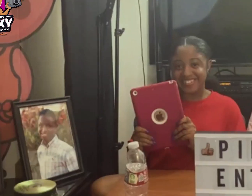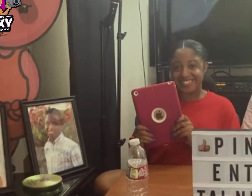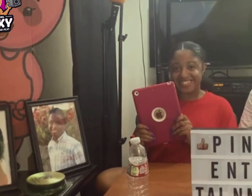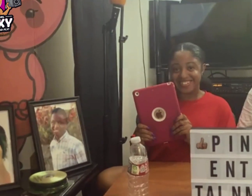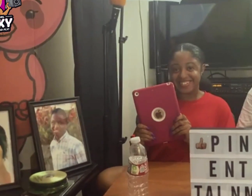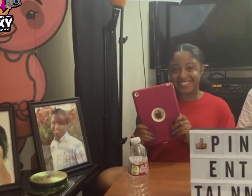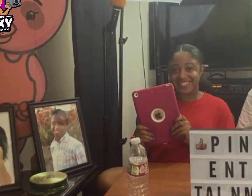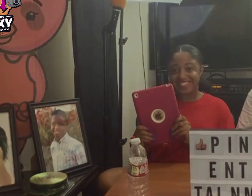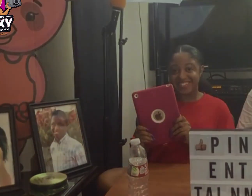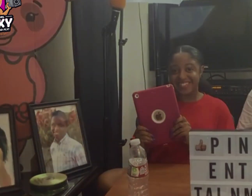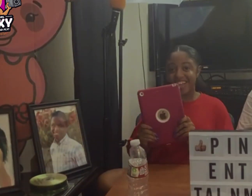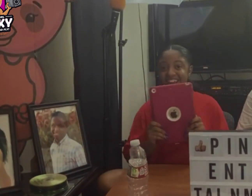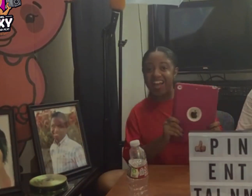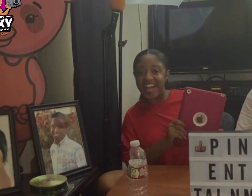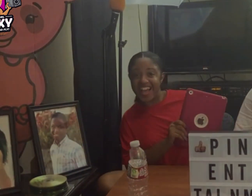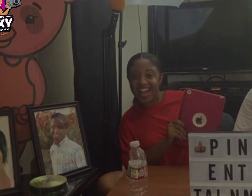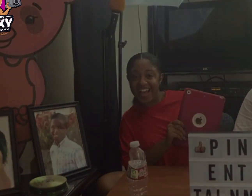you got that right. Pinky!